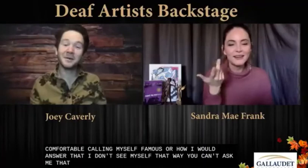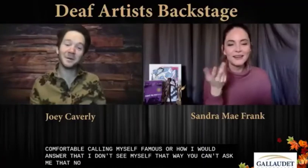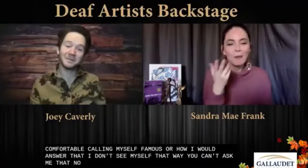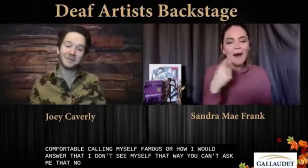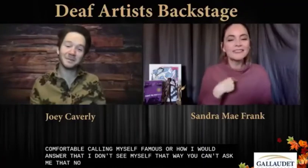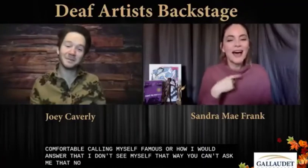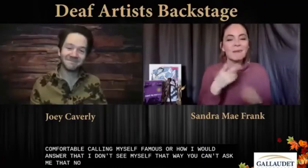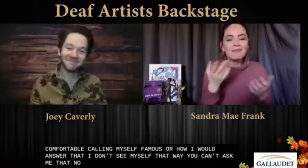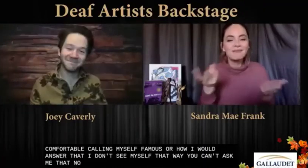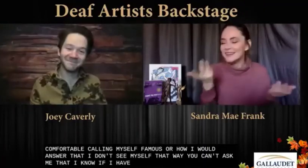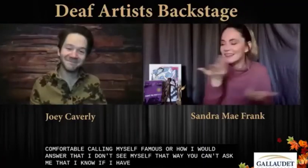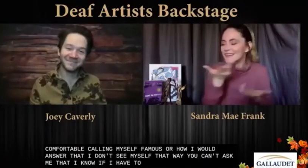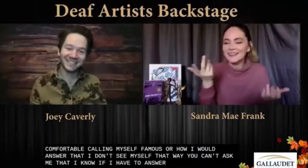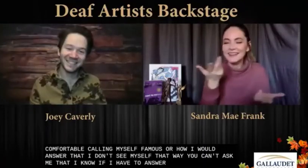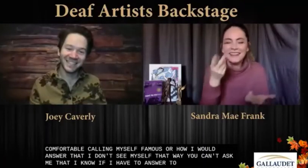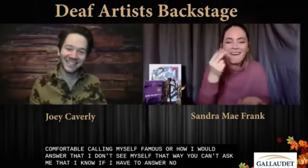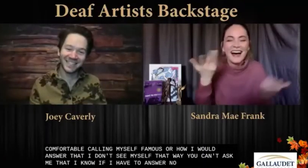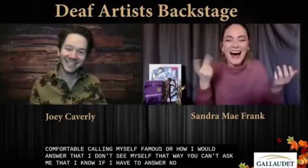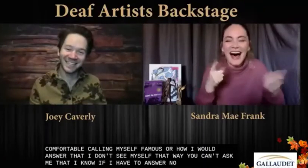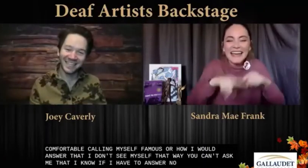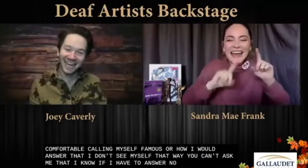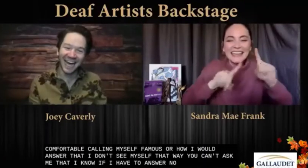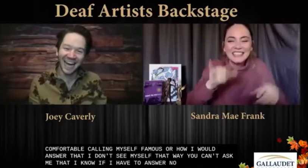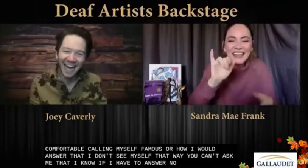no if I have to answer no